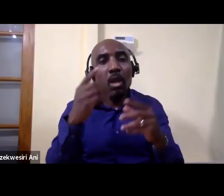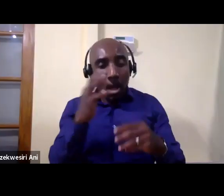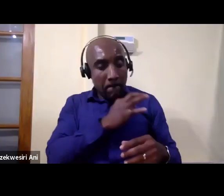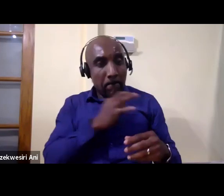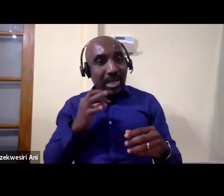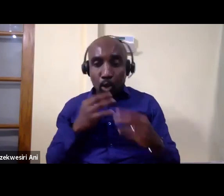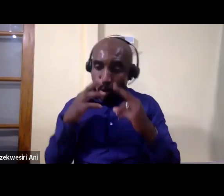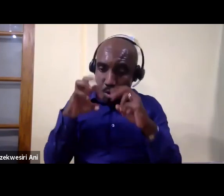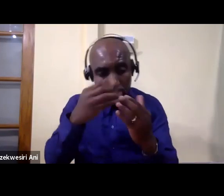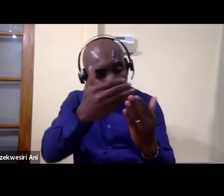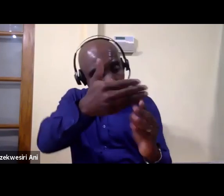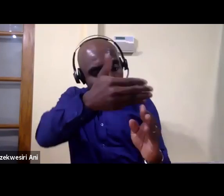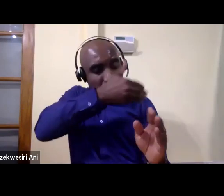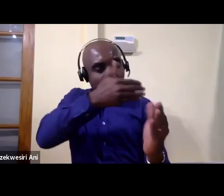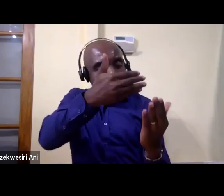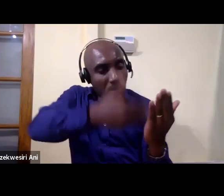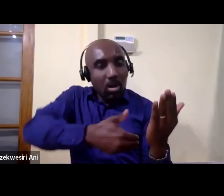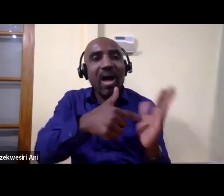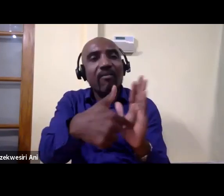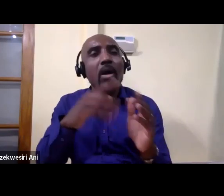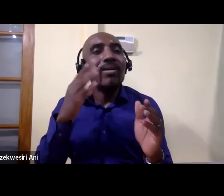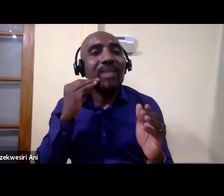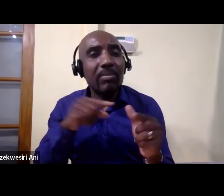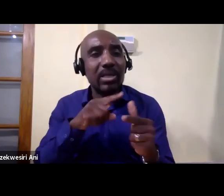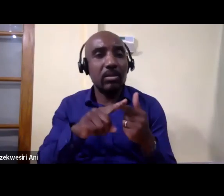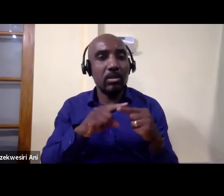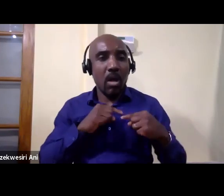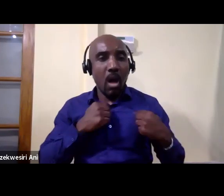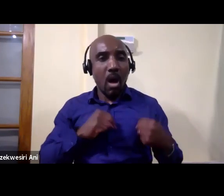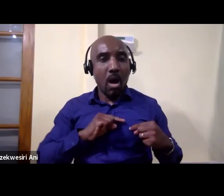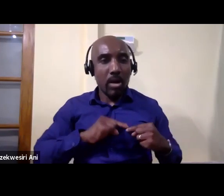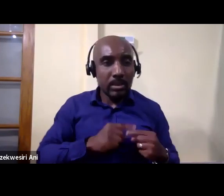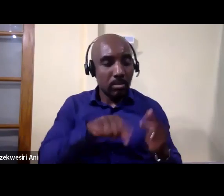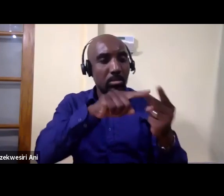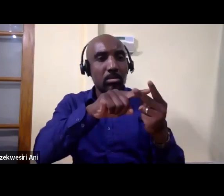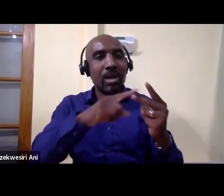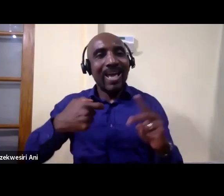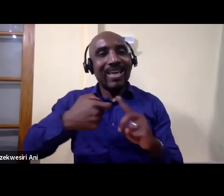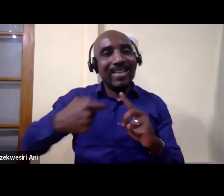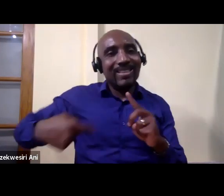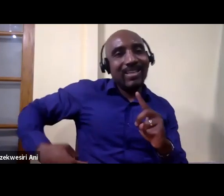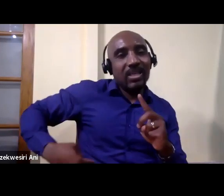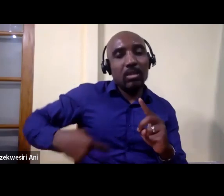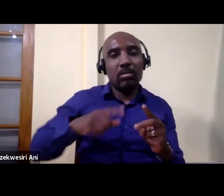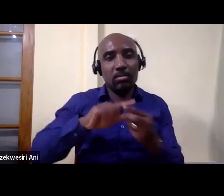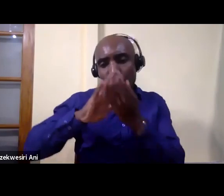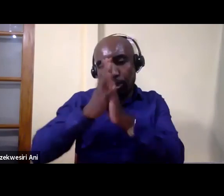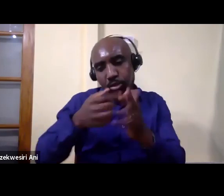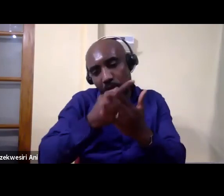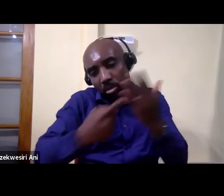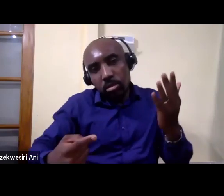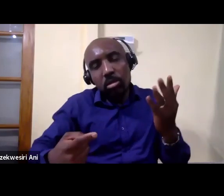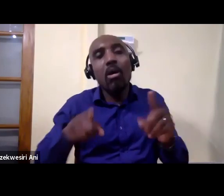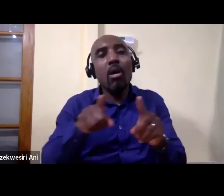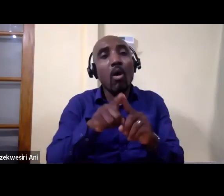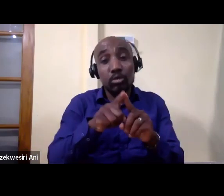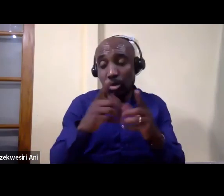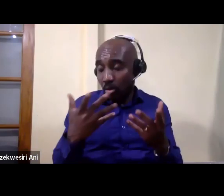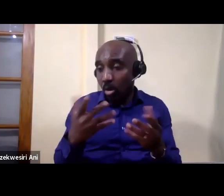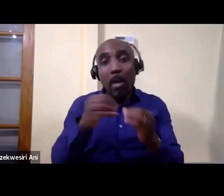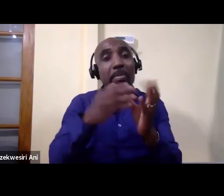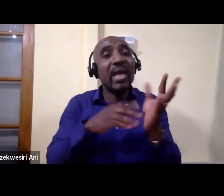account things like diabetes, heart disease, kidney disease, still shows an excess risk of death in people from